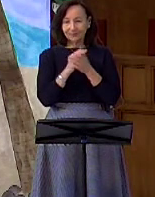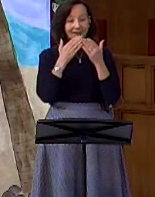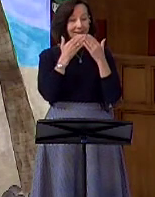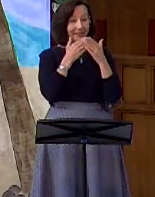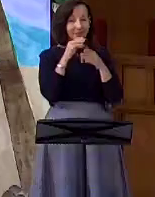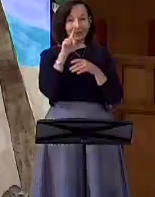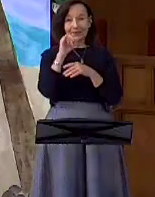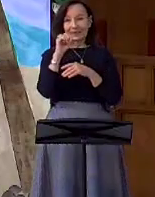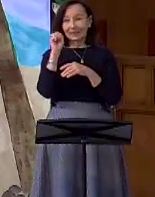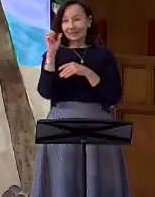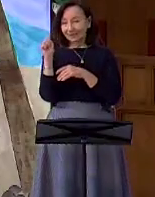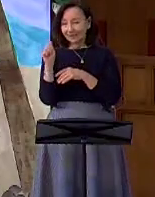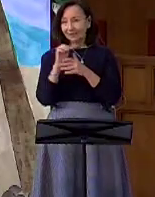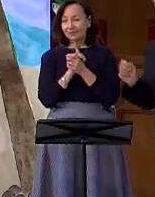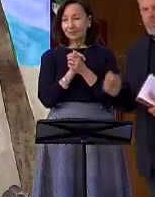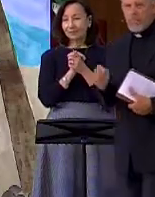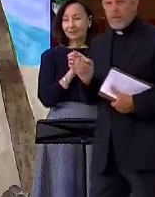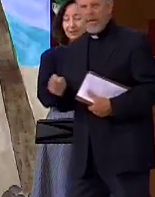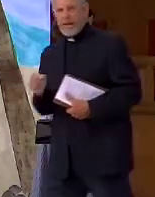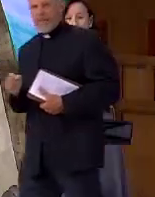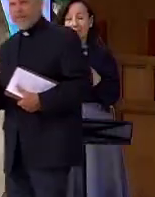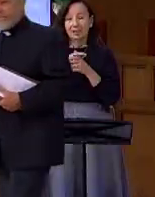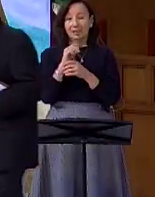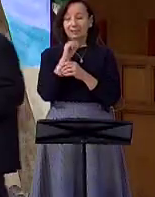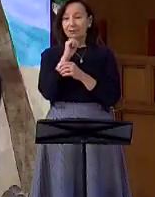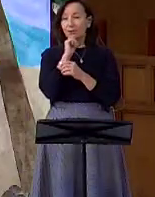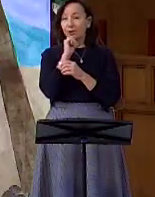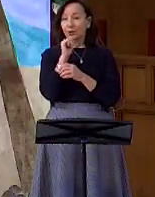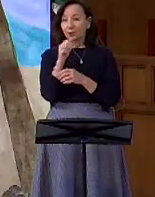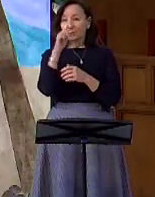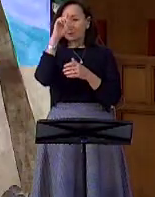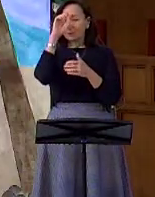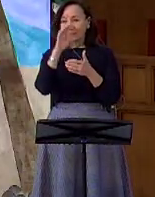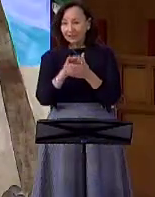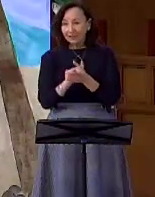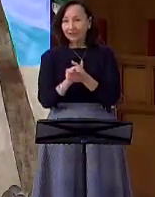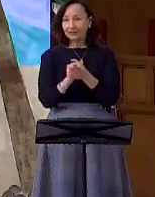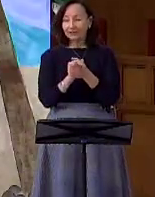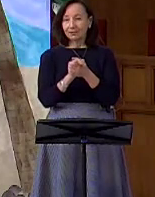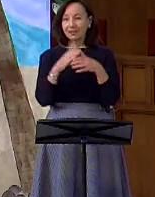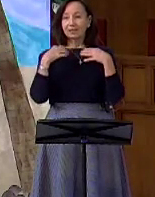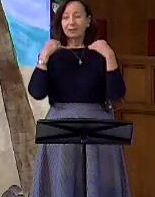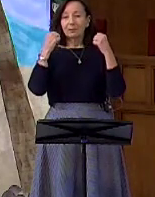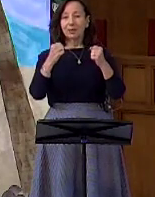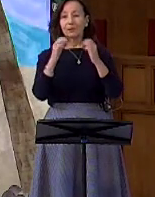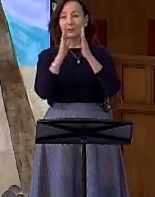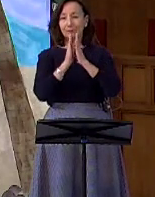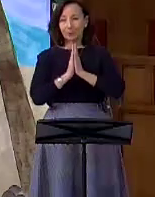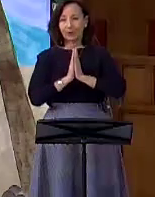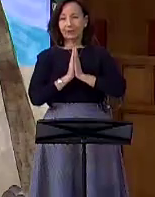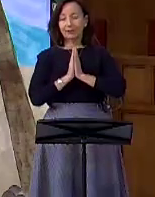Lisa. If you don't believe in the power of prayer,